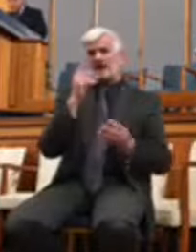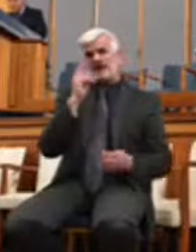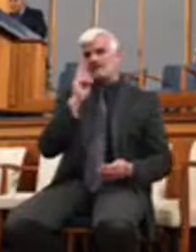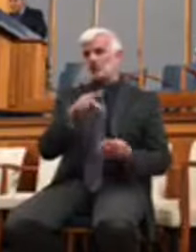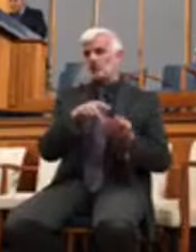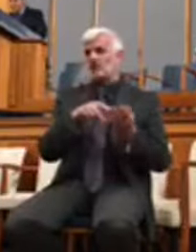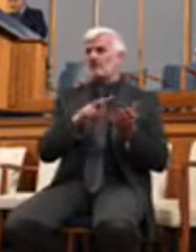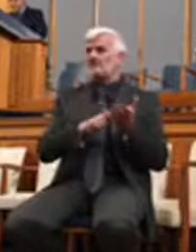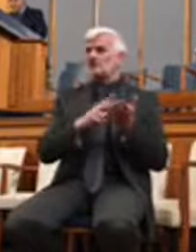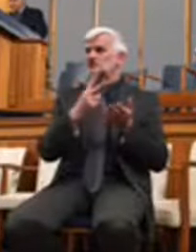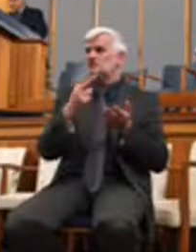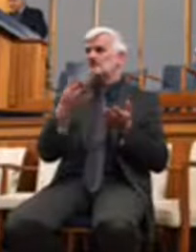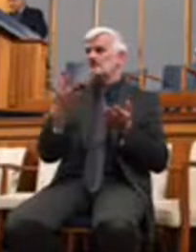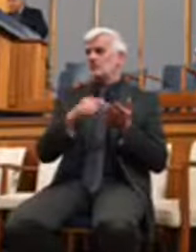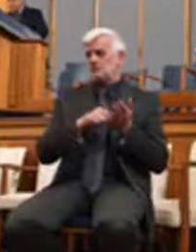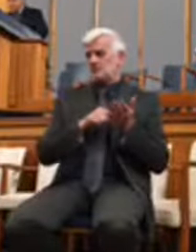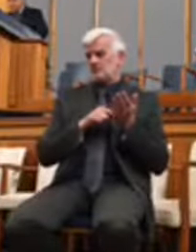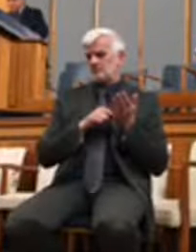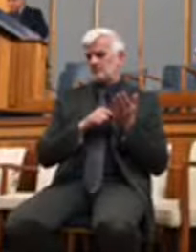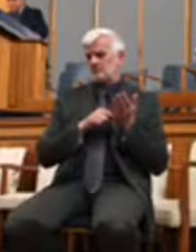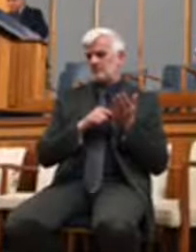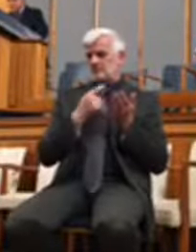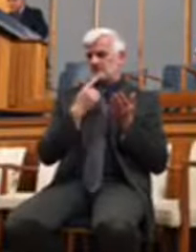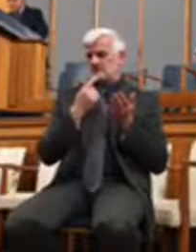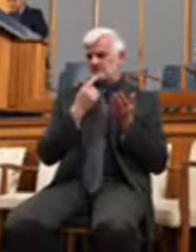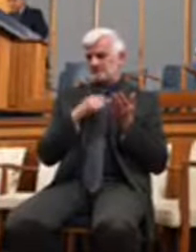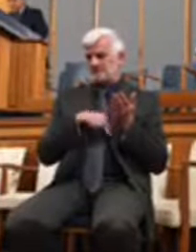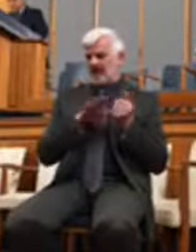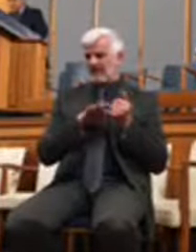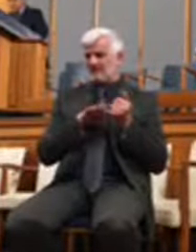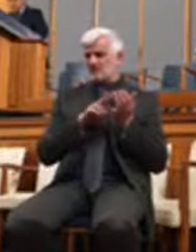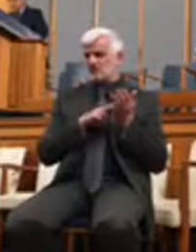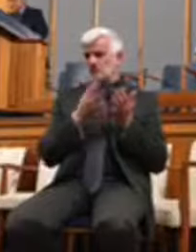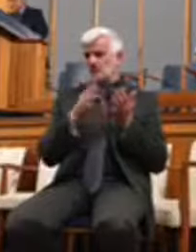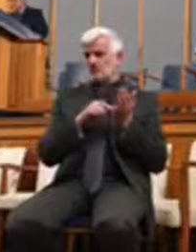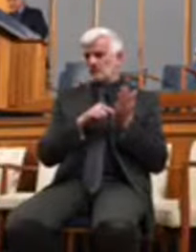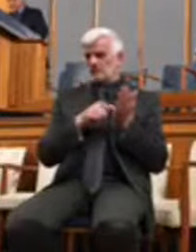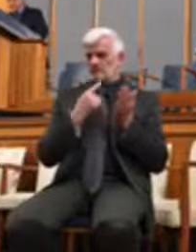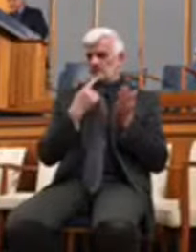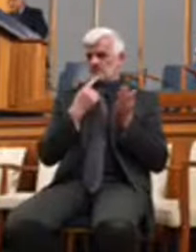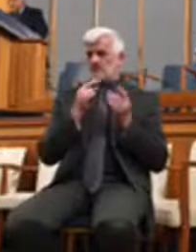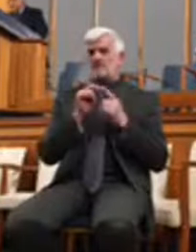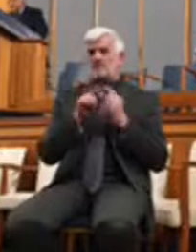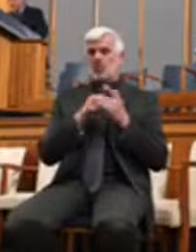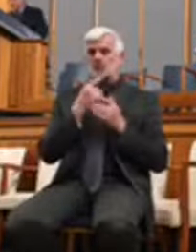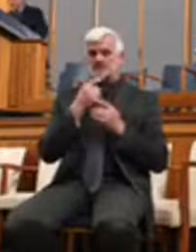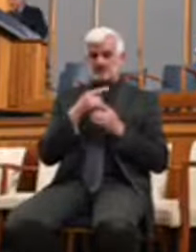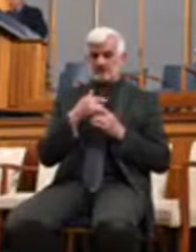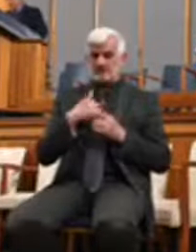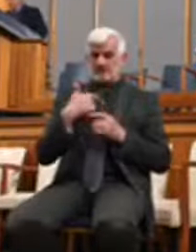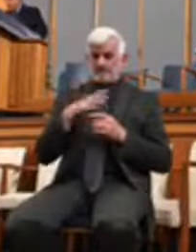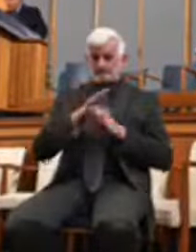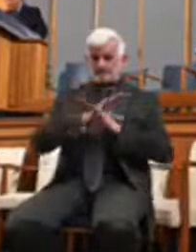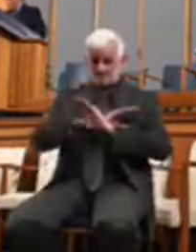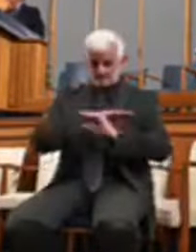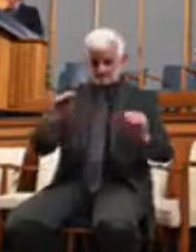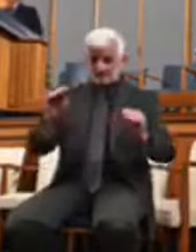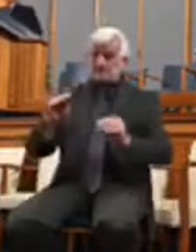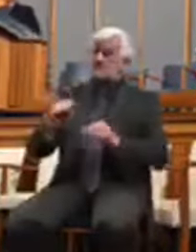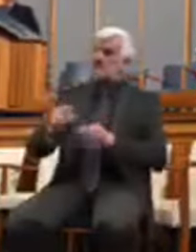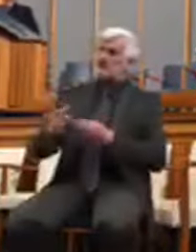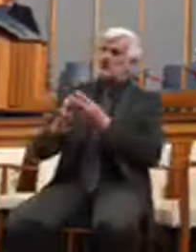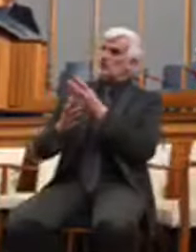said again there, I have testified, the last part, the end of the verse, I have testified to you the gospel of